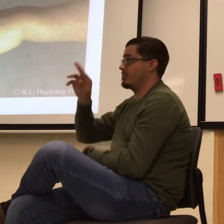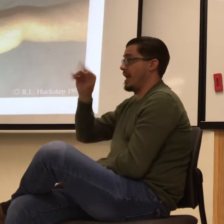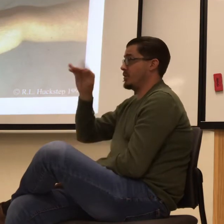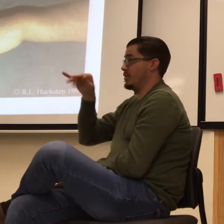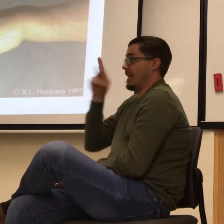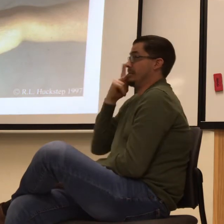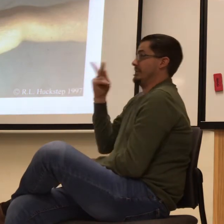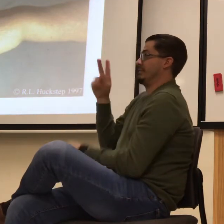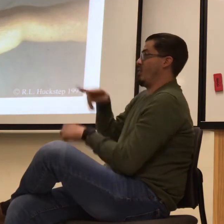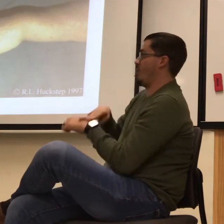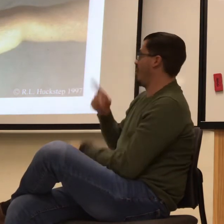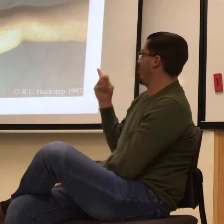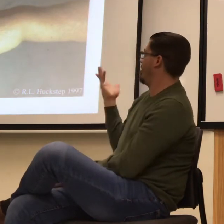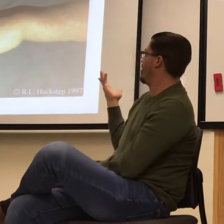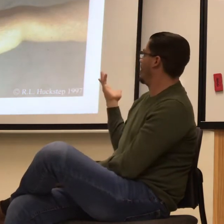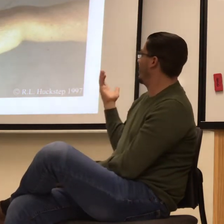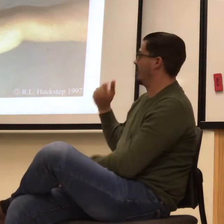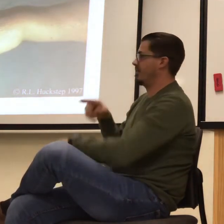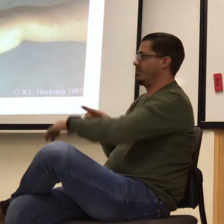that, right?